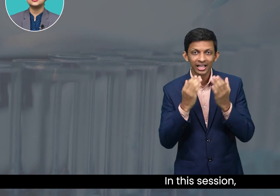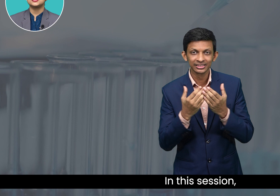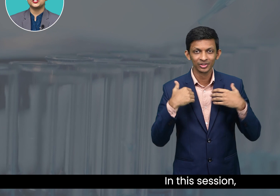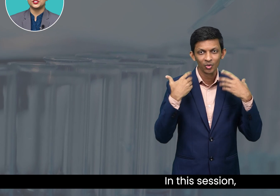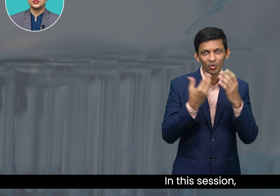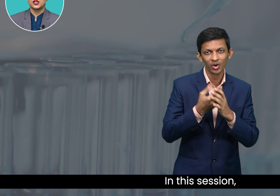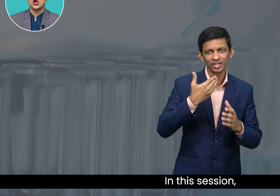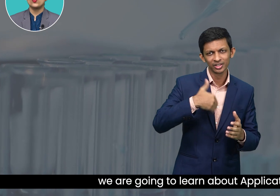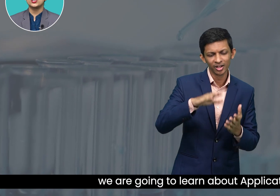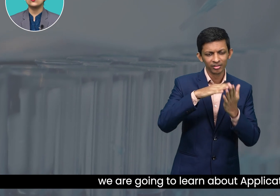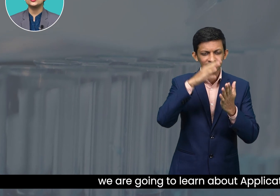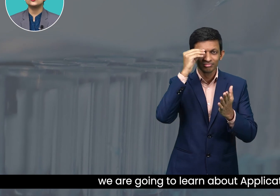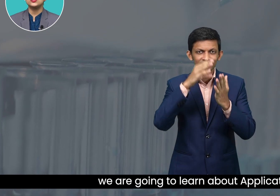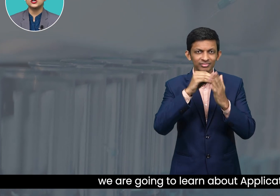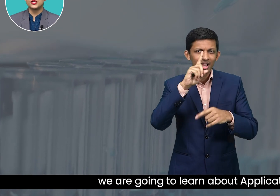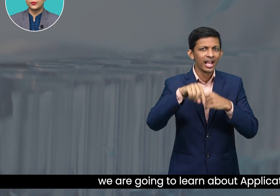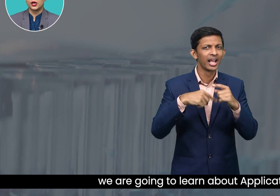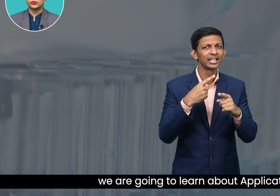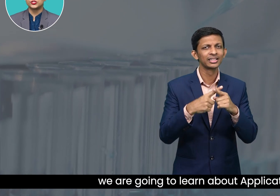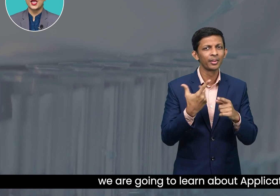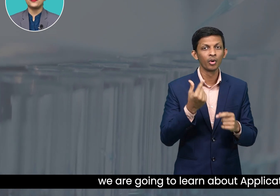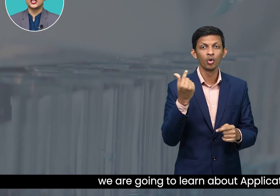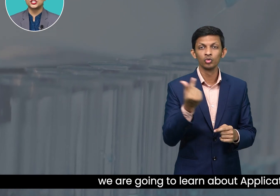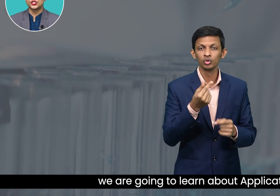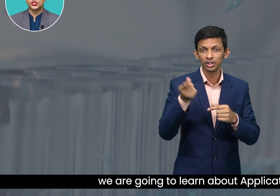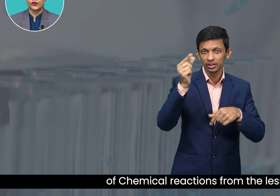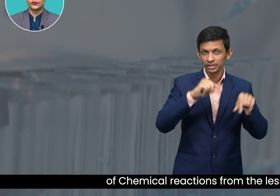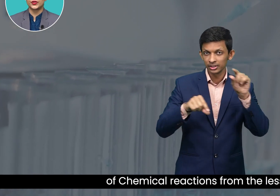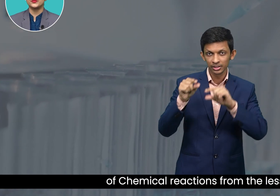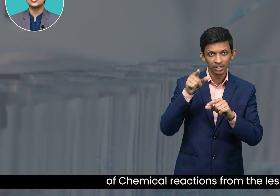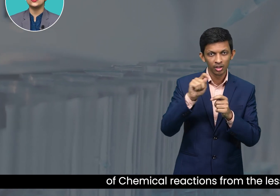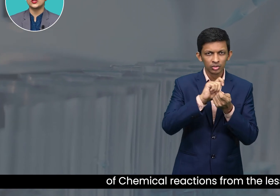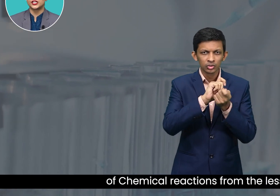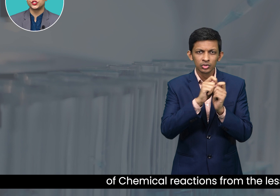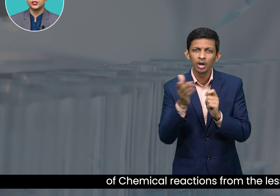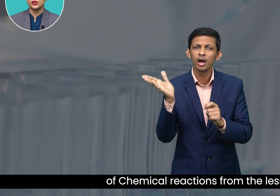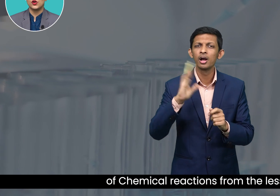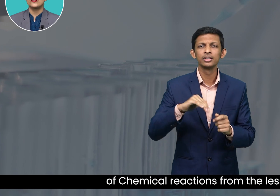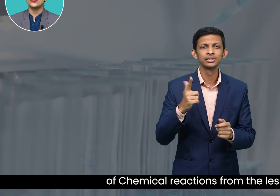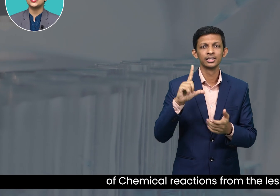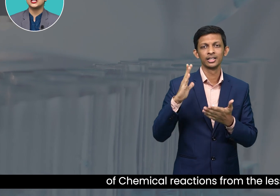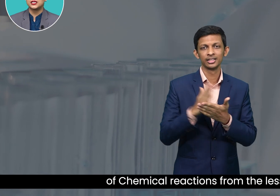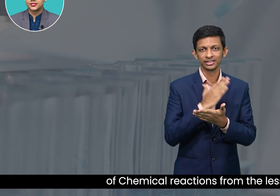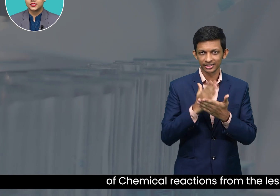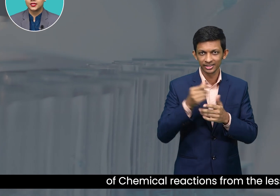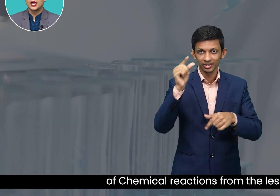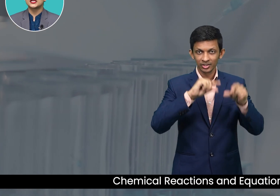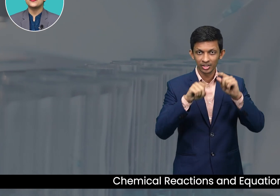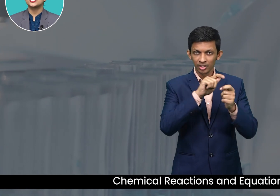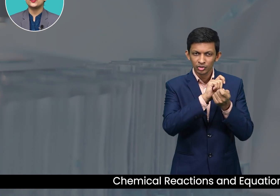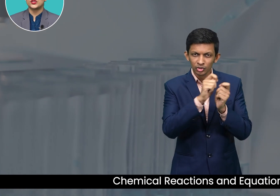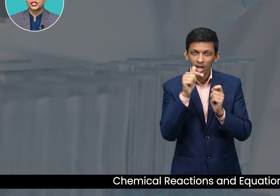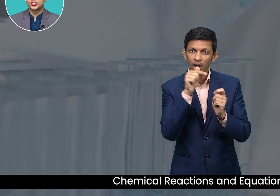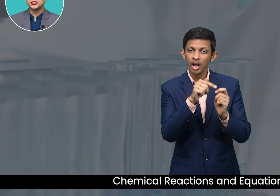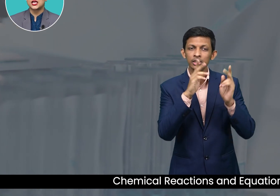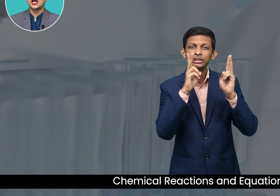In this session, we are going to learn about applications of chemical reaction from the lesson